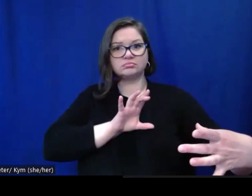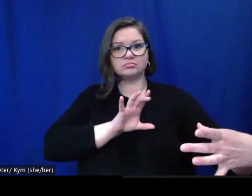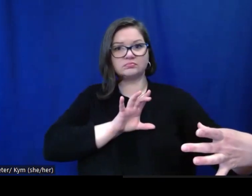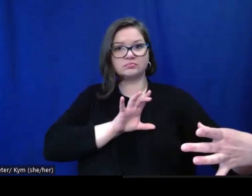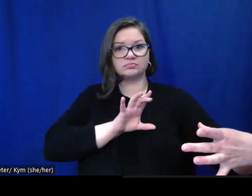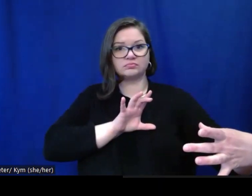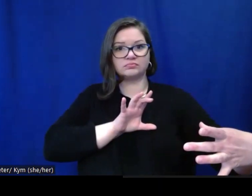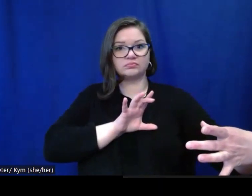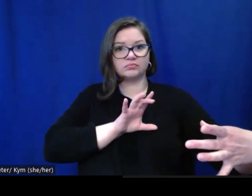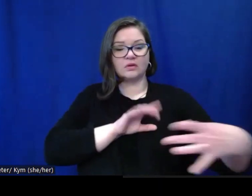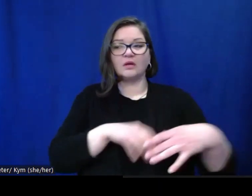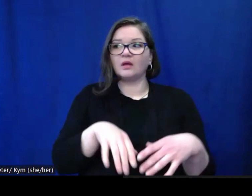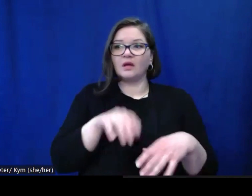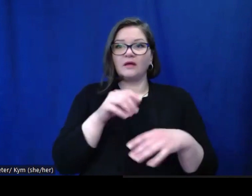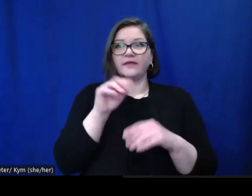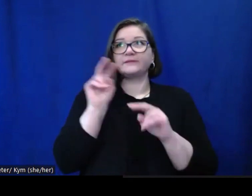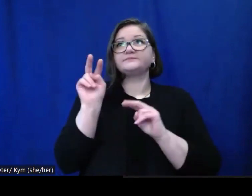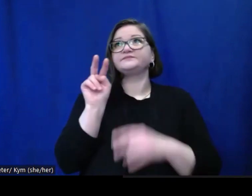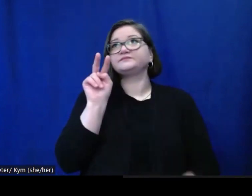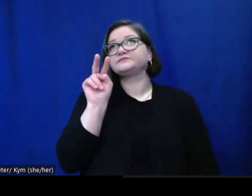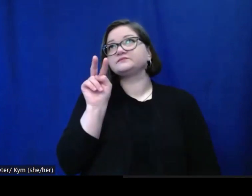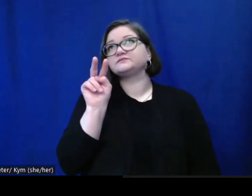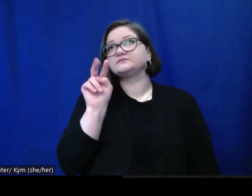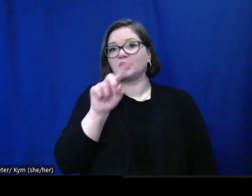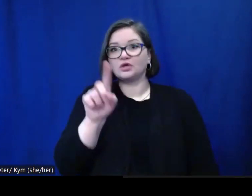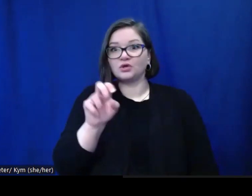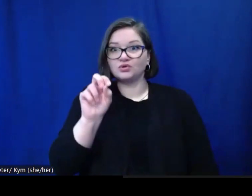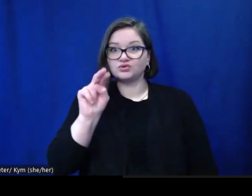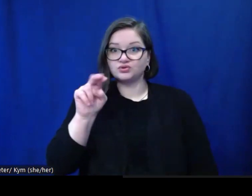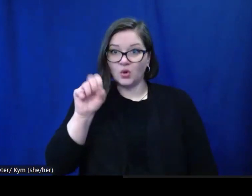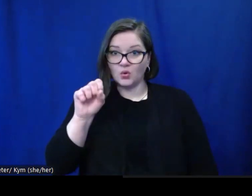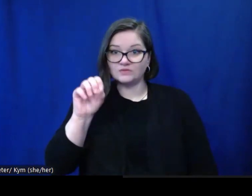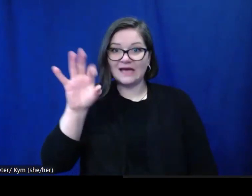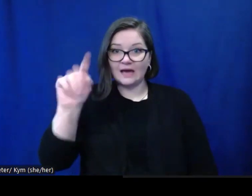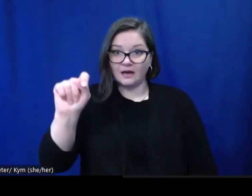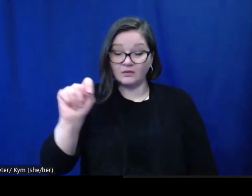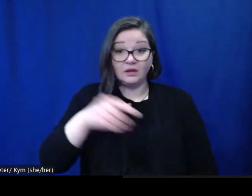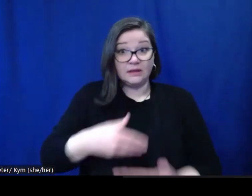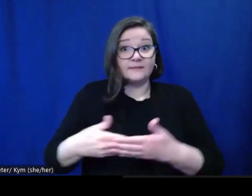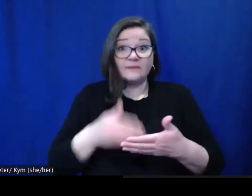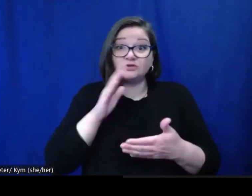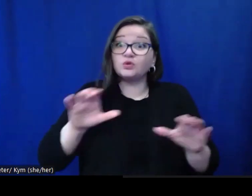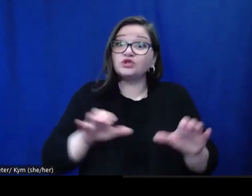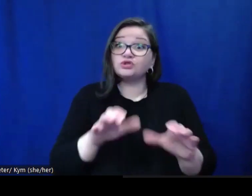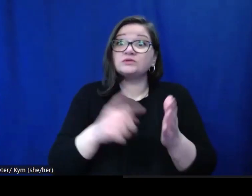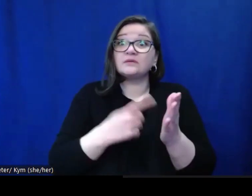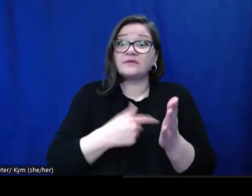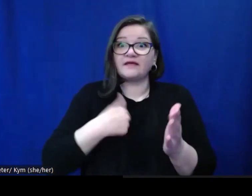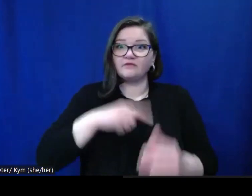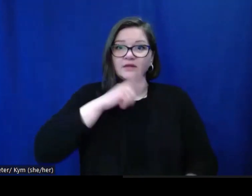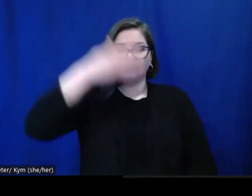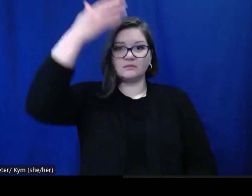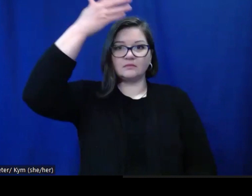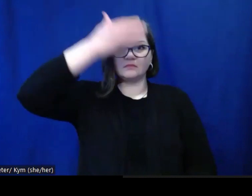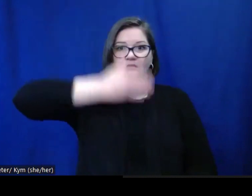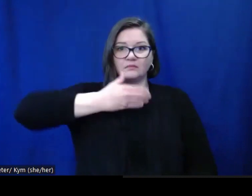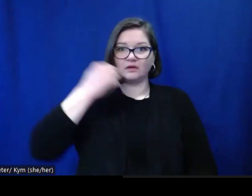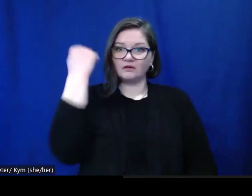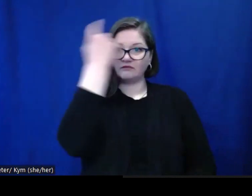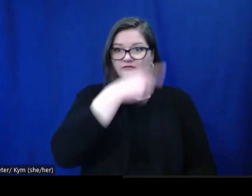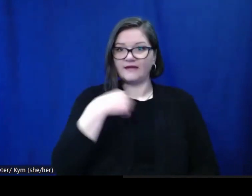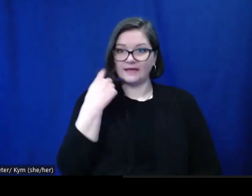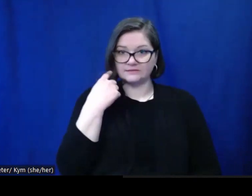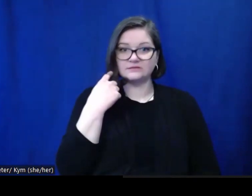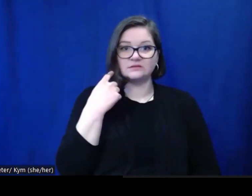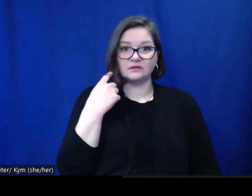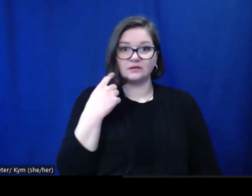a child that zones out. And infants do this. Sometimes they have this very still face and